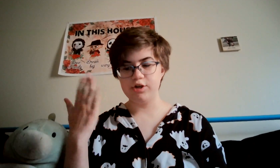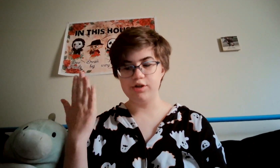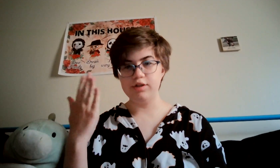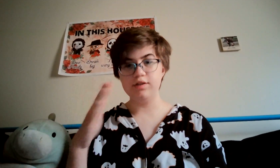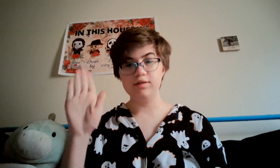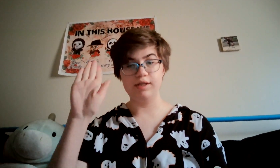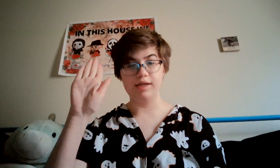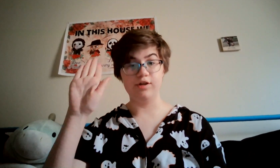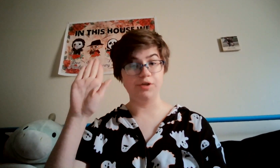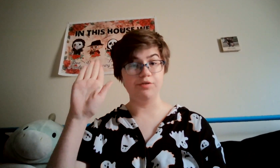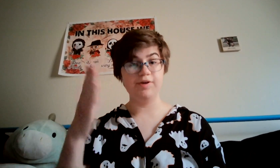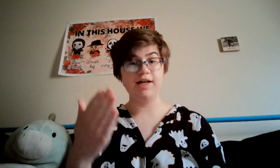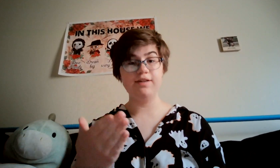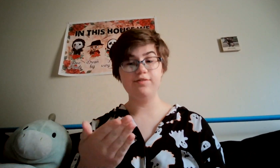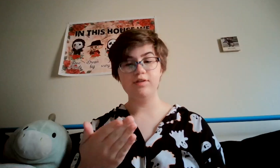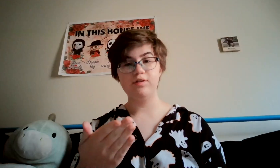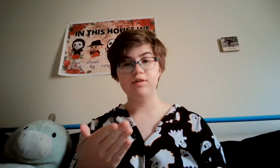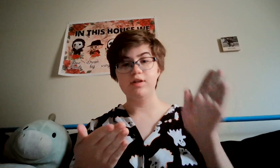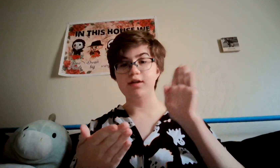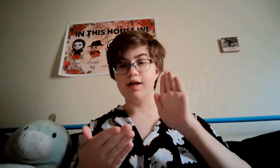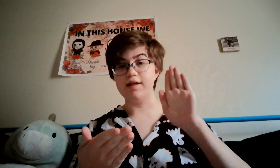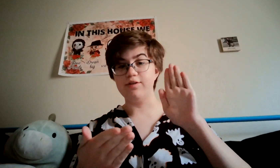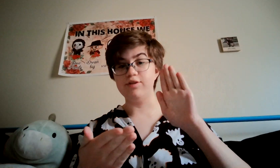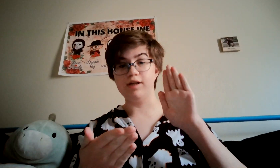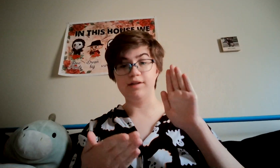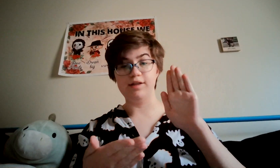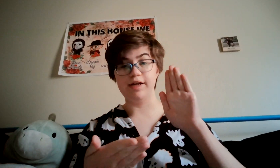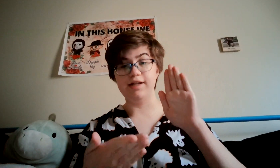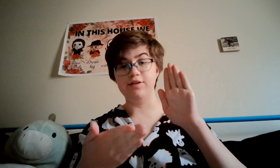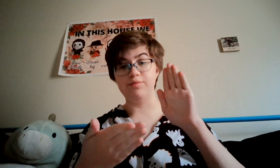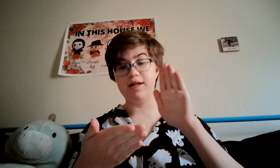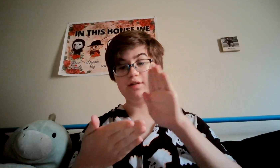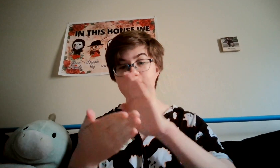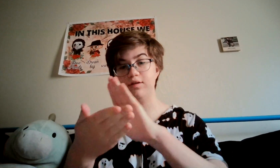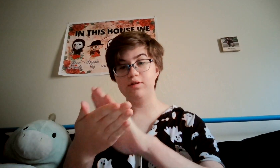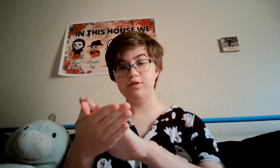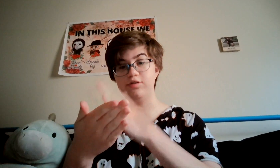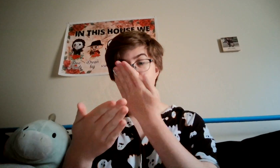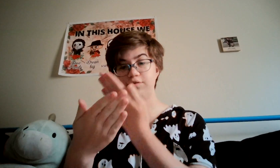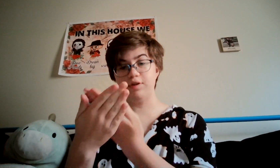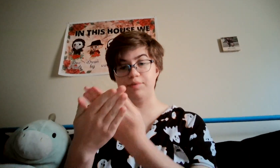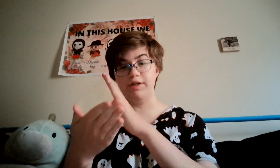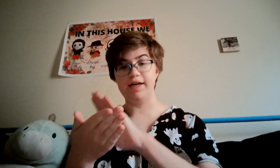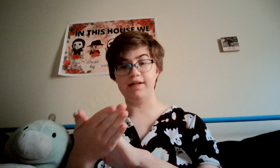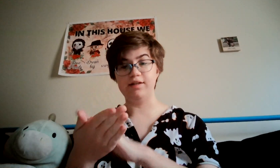Cook, again, close 5, and you do that on the other hand as well. So you just flip your hand